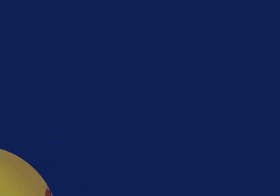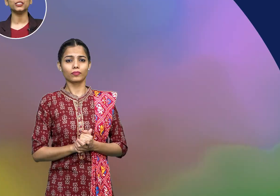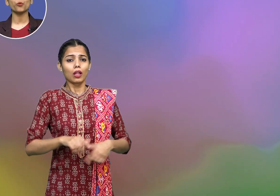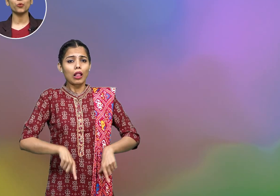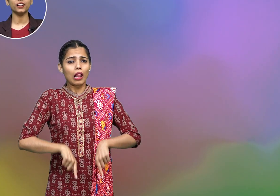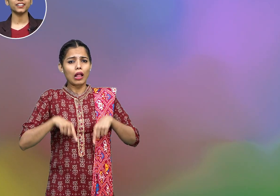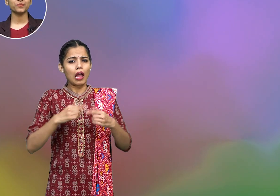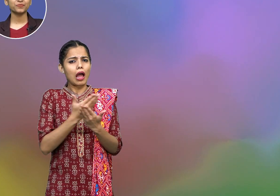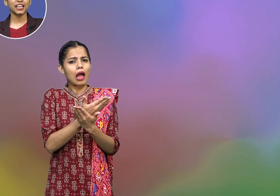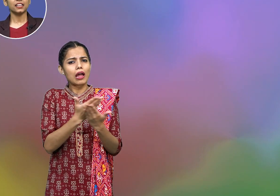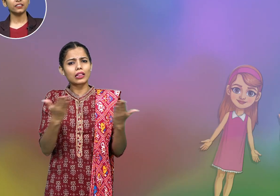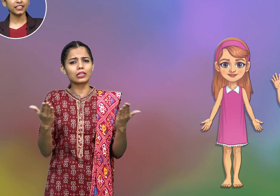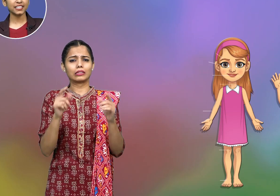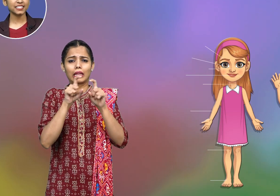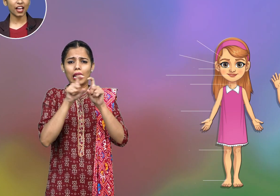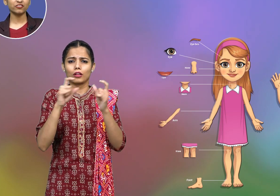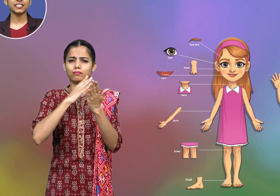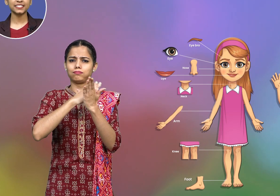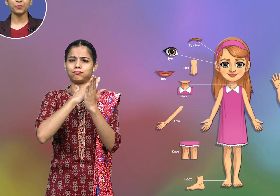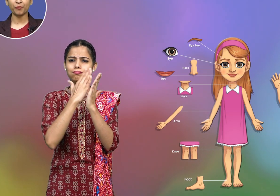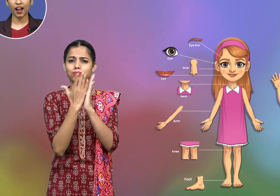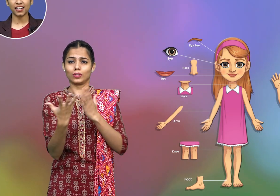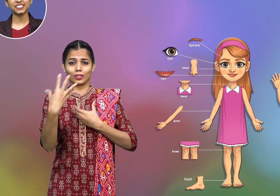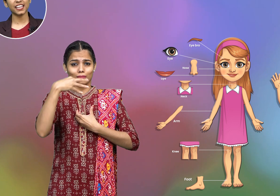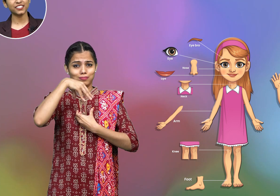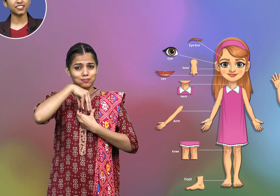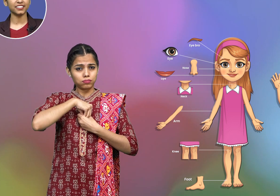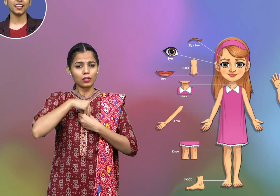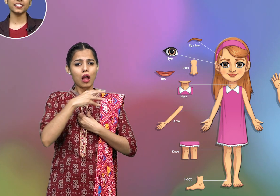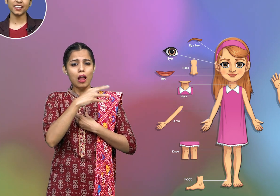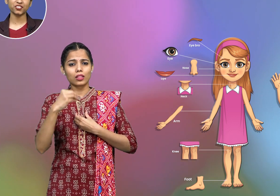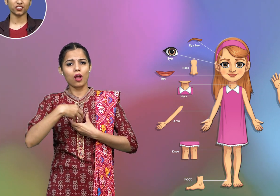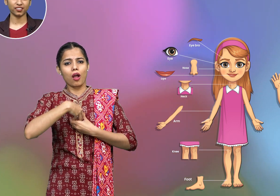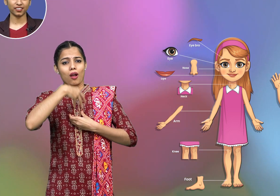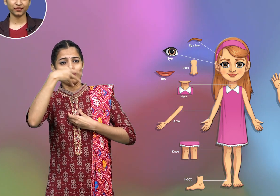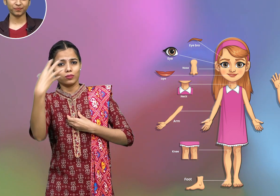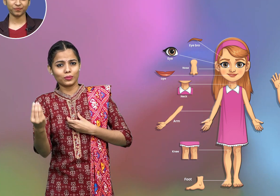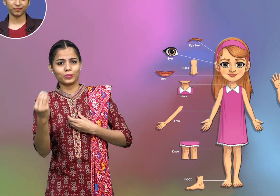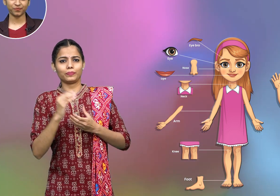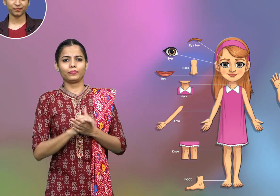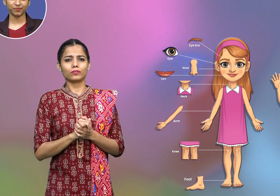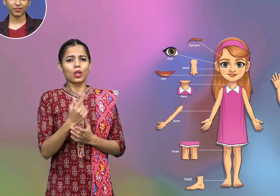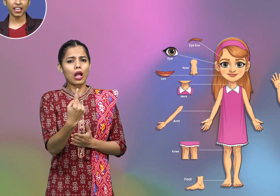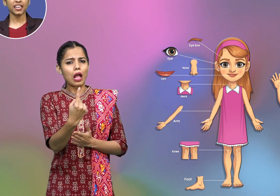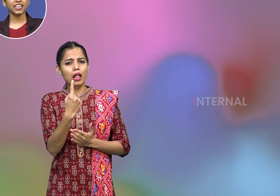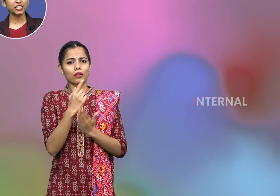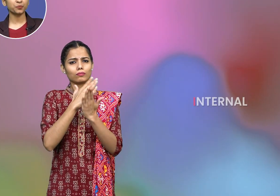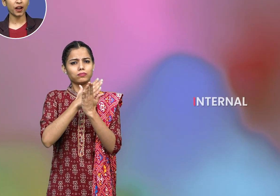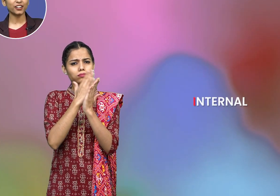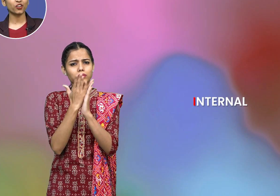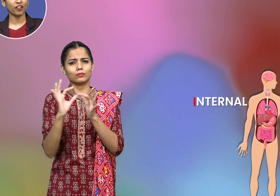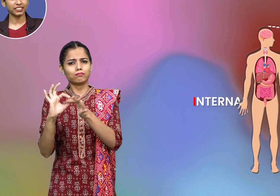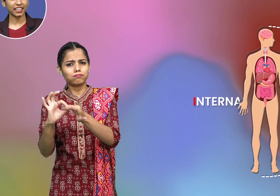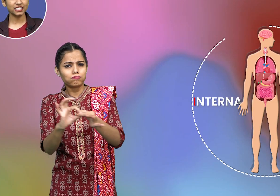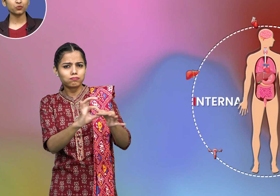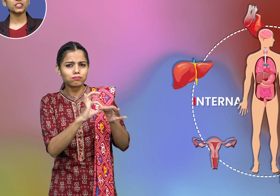life in the world. Living things have distinct parts internally and externally. Each